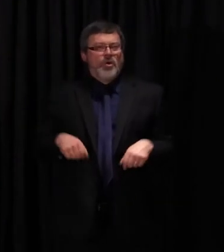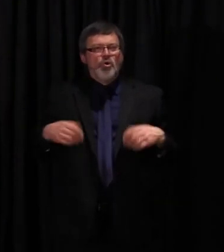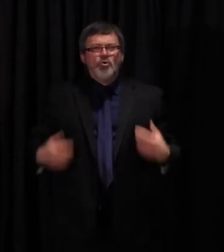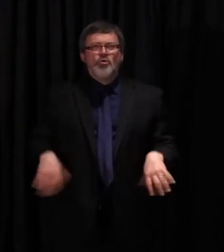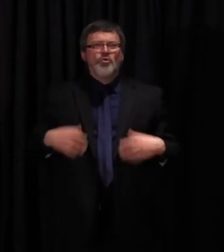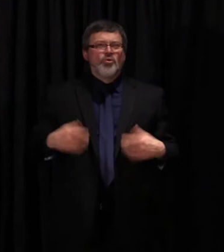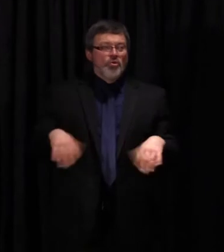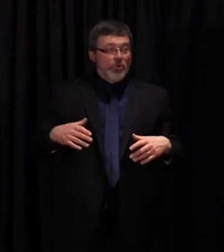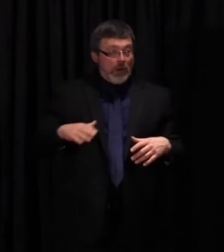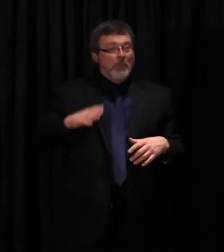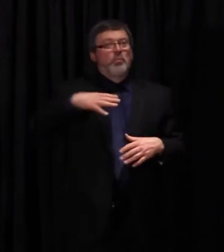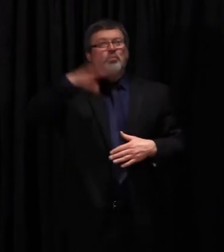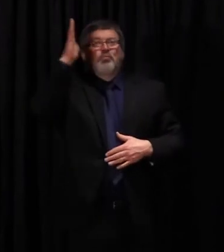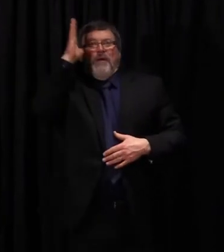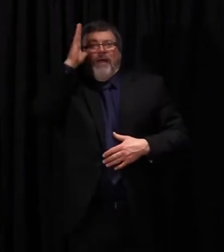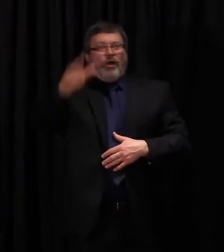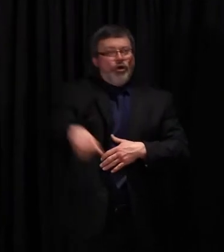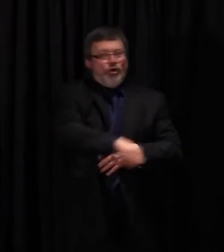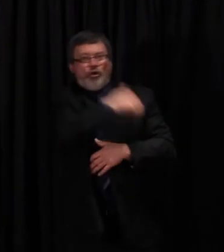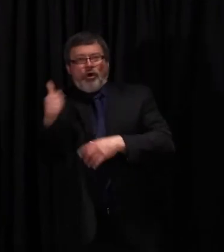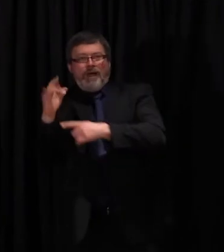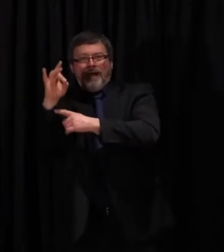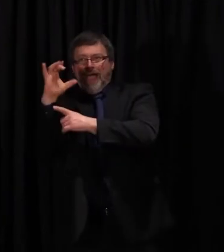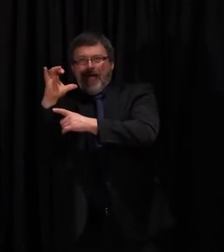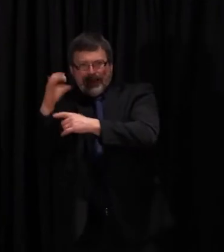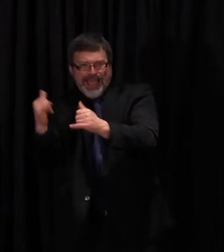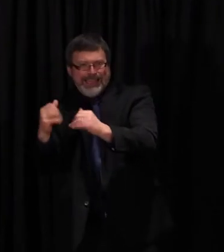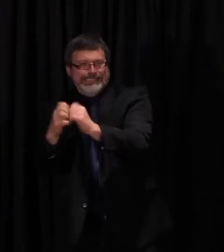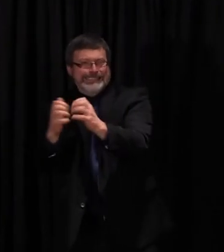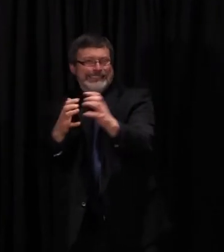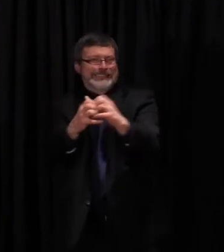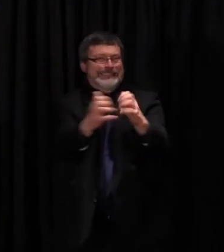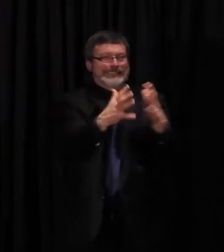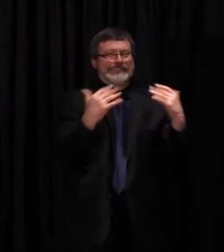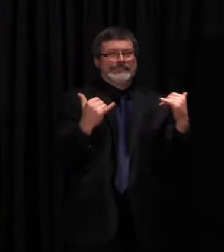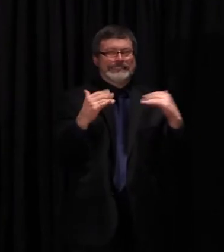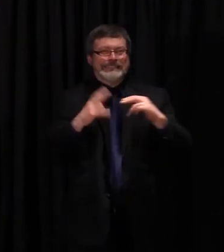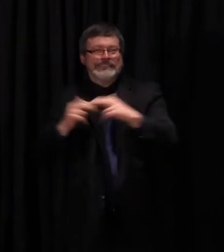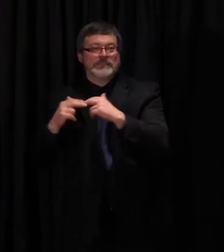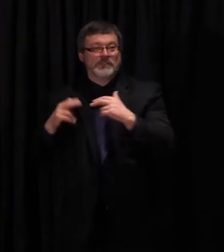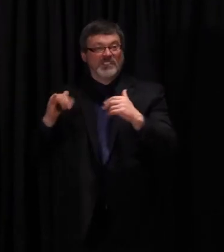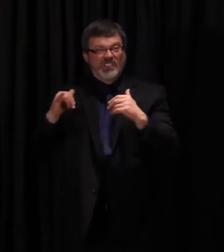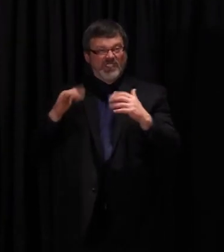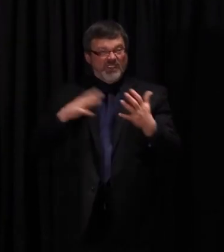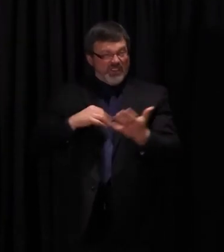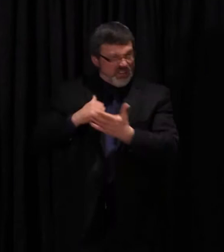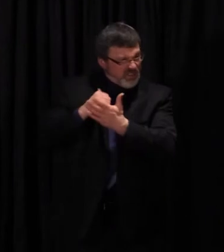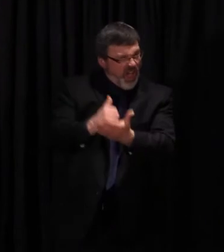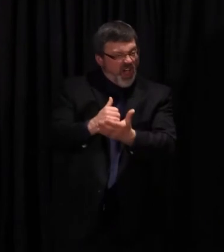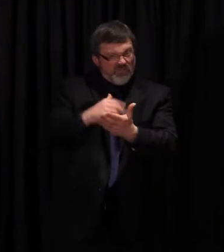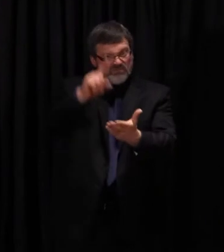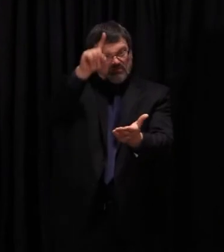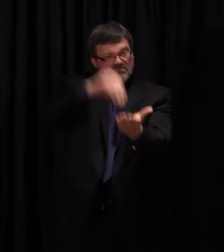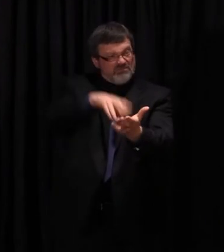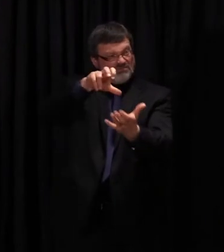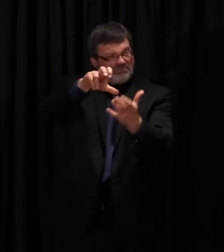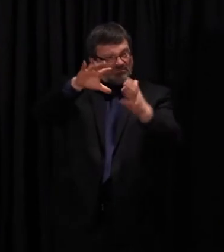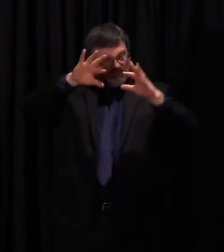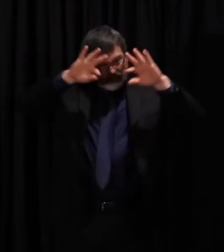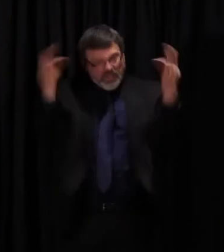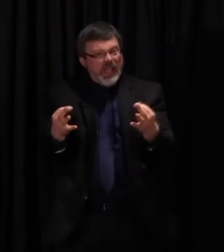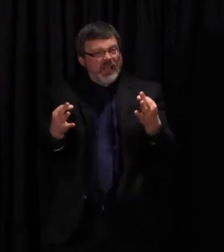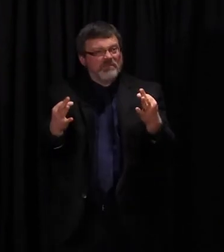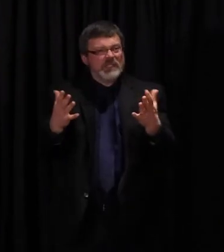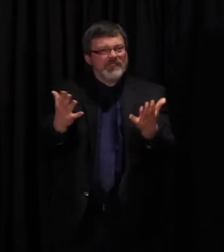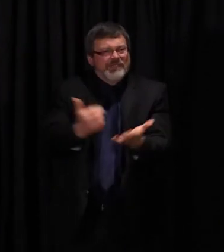development, and helped over 1,300 struggling families transition out of homelessness, giving them